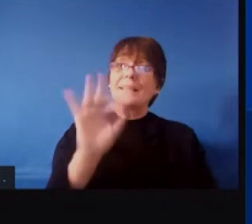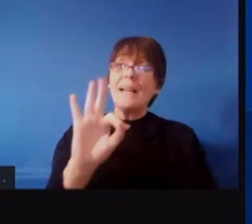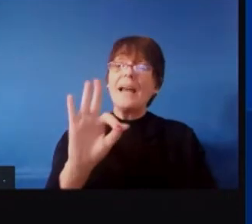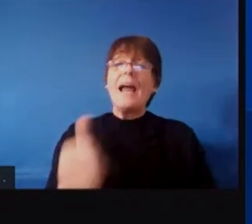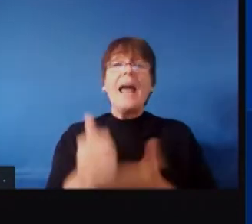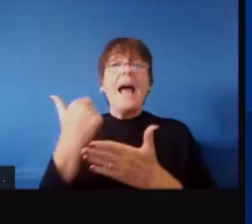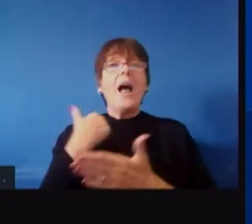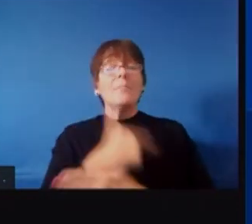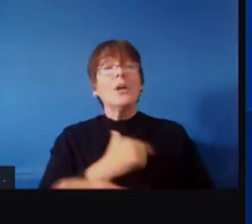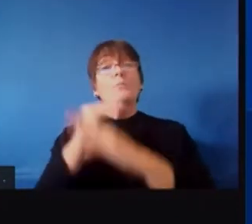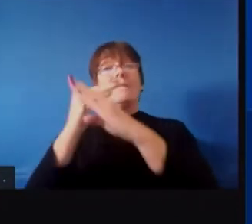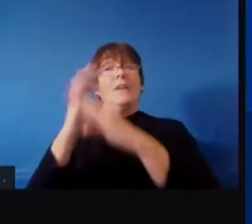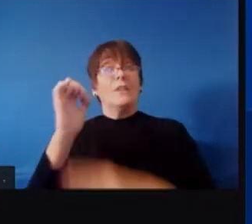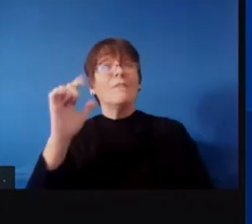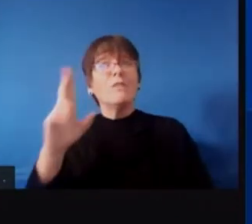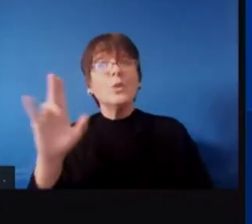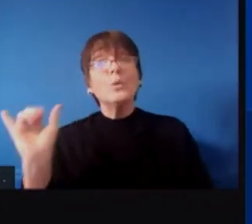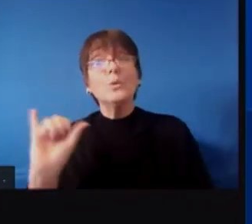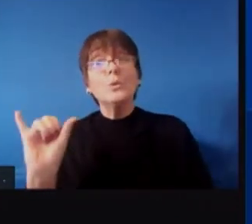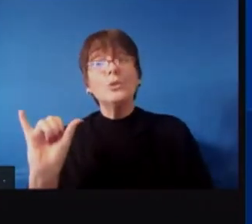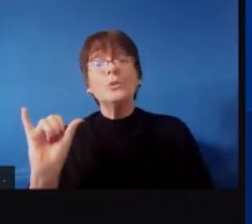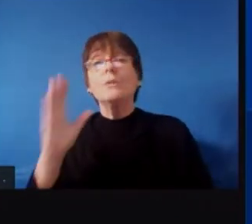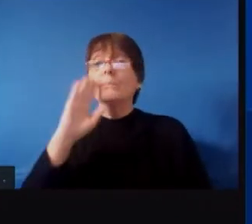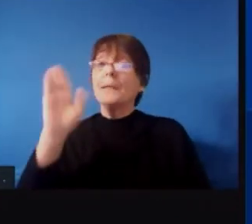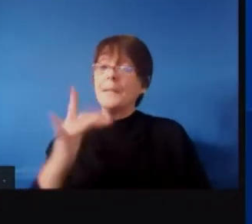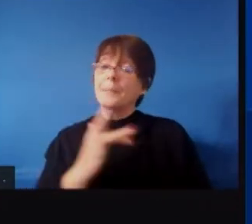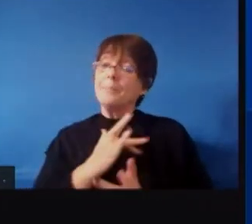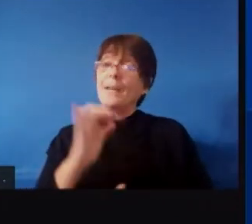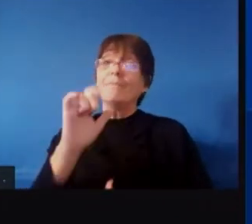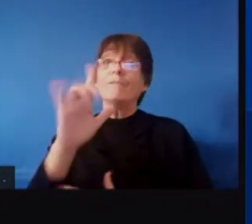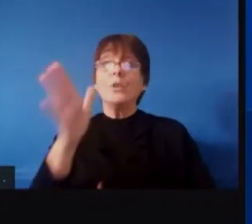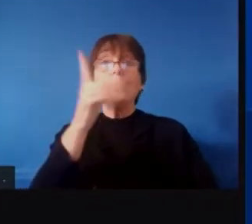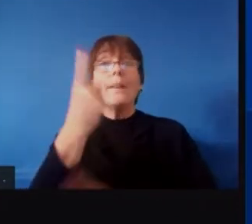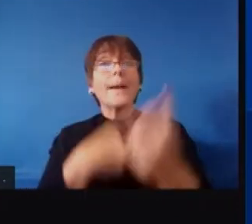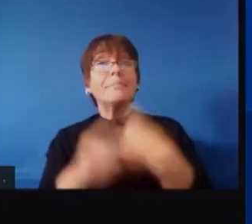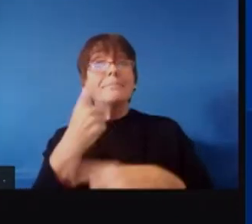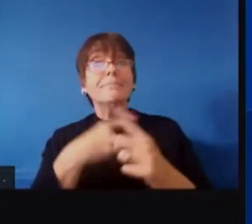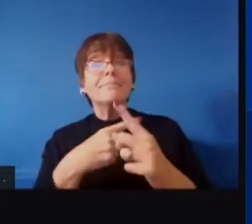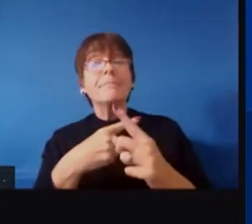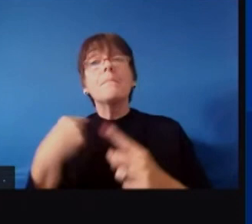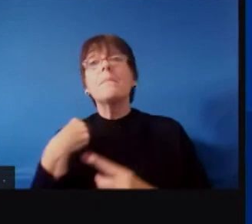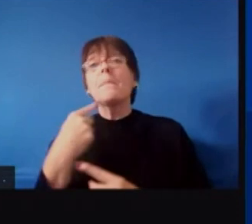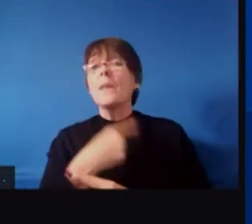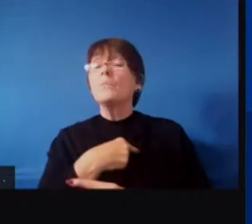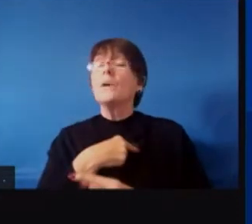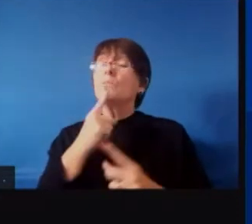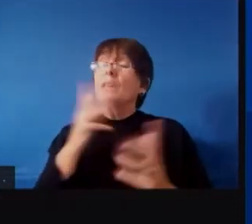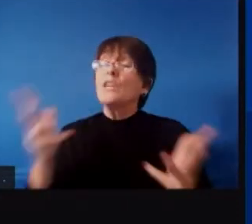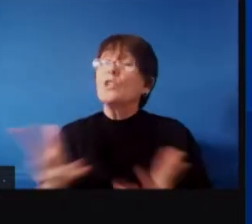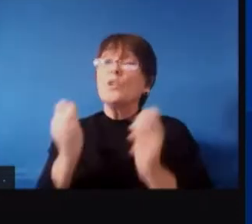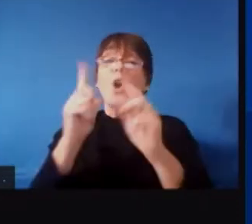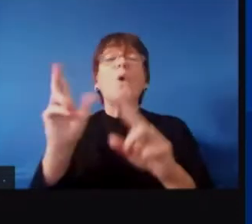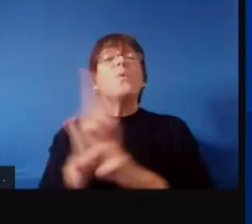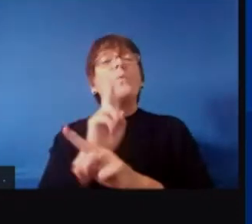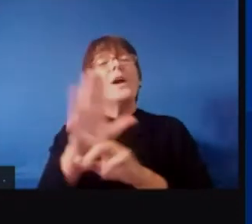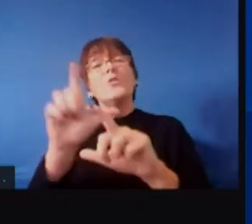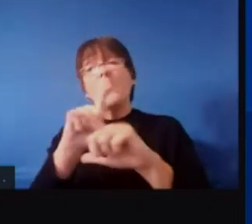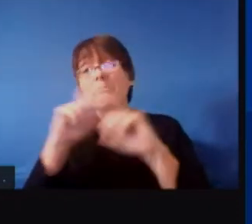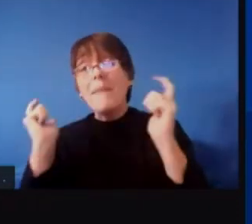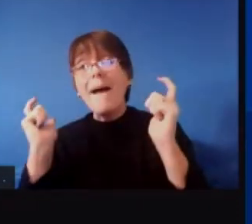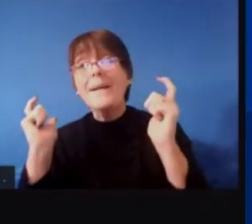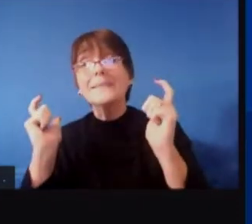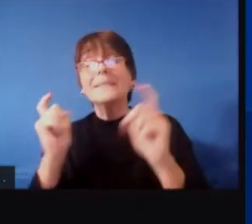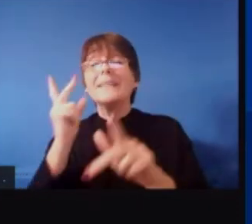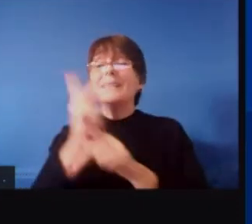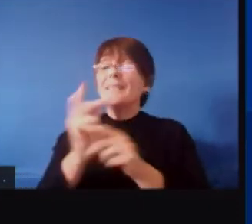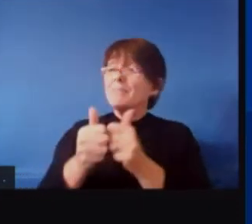prevent the flu as well as we head into the usual flu season. We really implore all of you, wear a mask and maintain